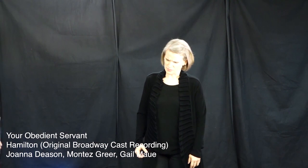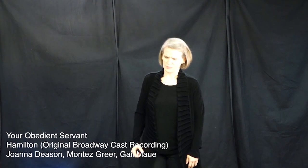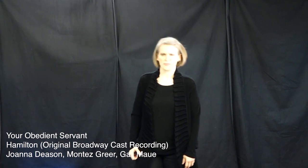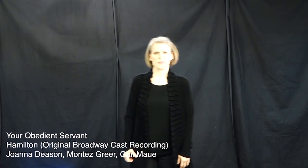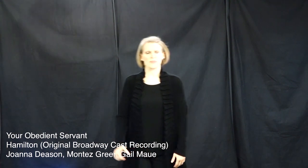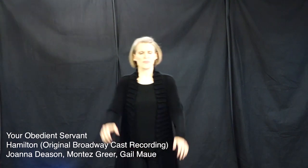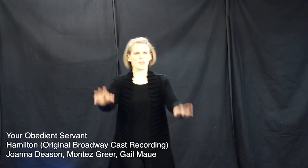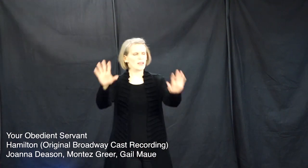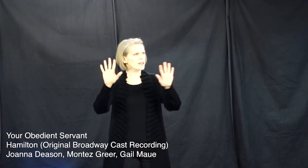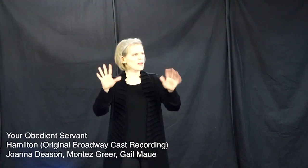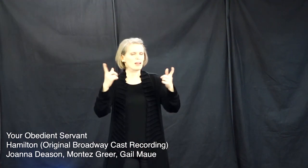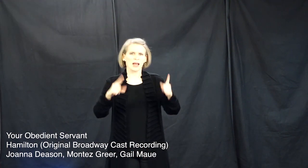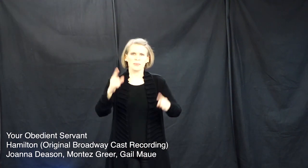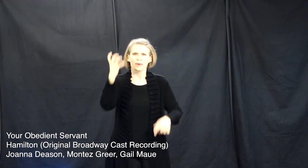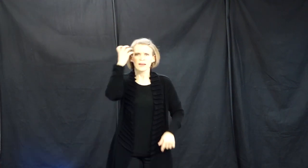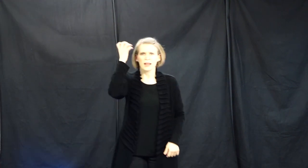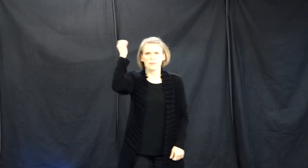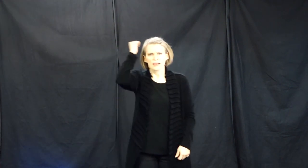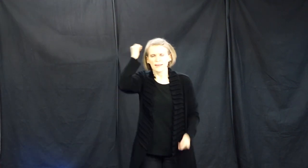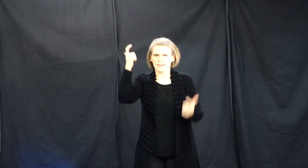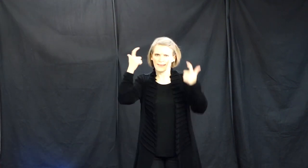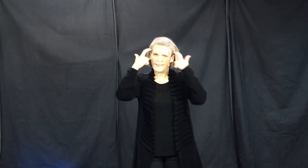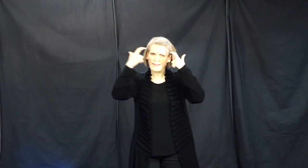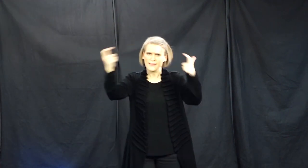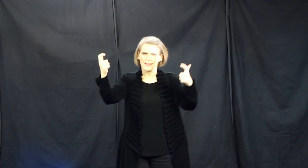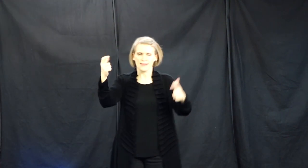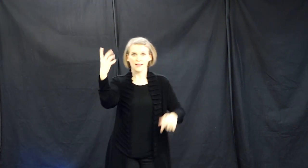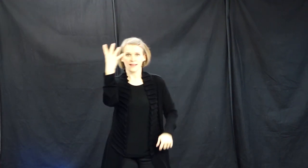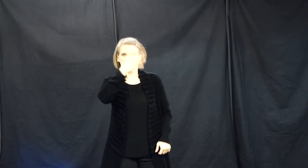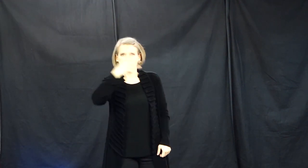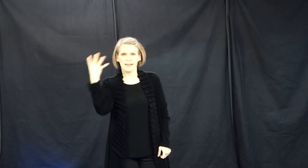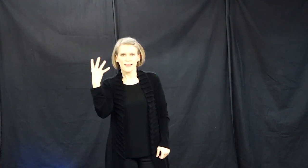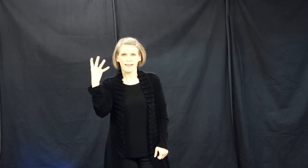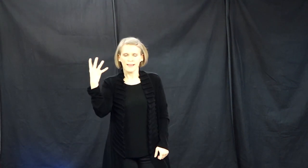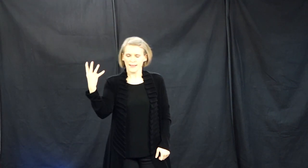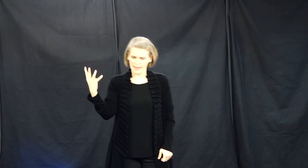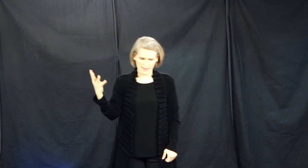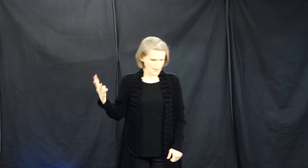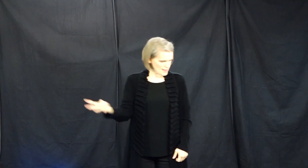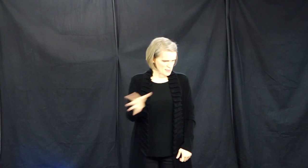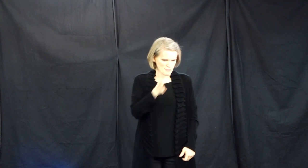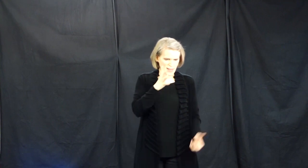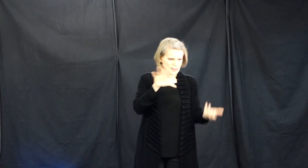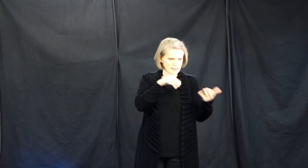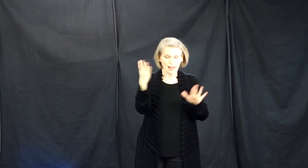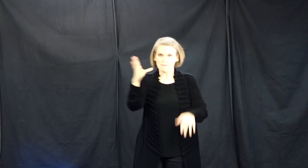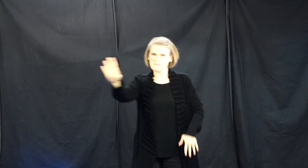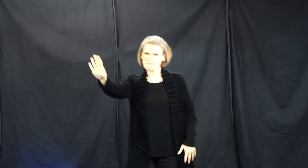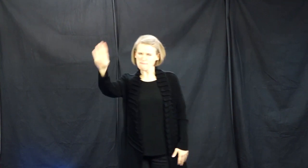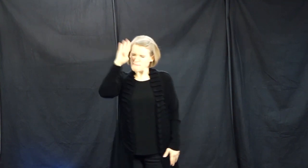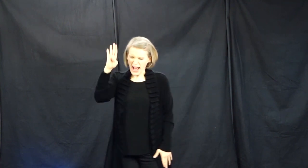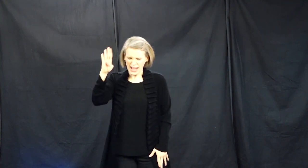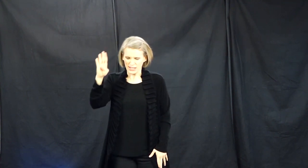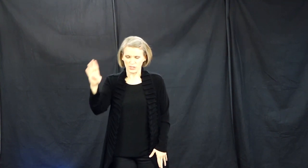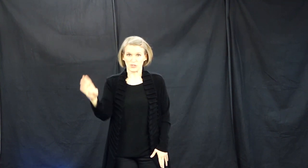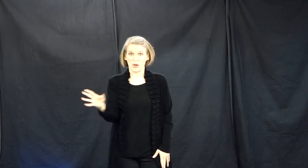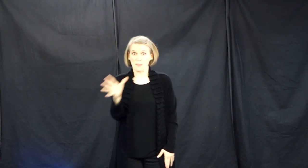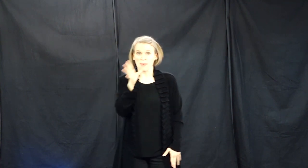How does Hamilton, an arrogant immigrant, orphan, bastard, whore's son, somehow endorse Thomas